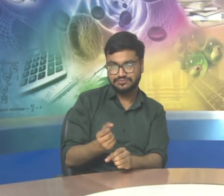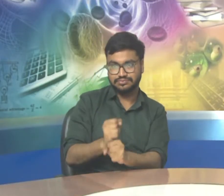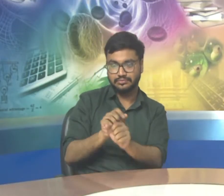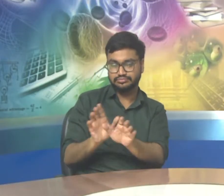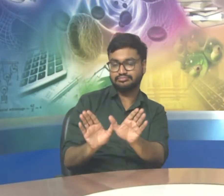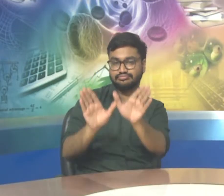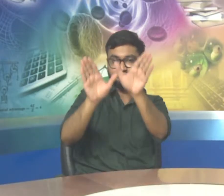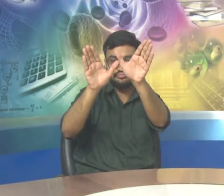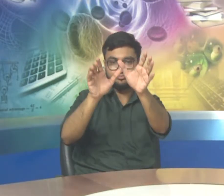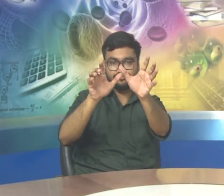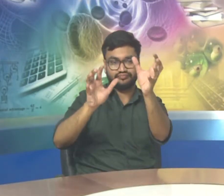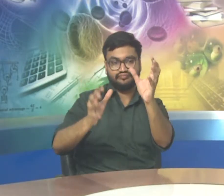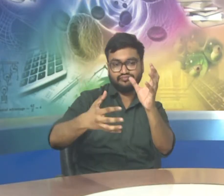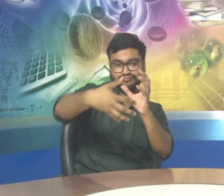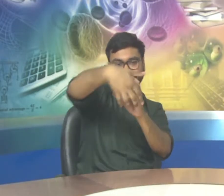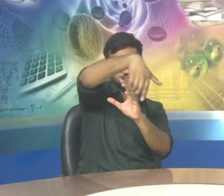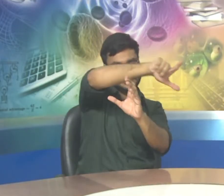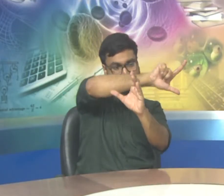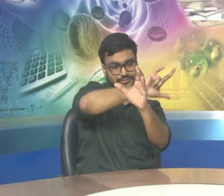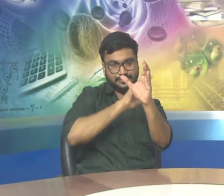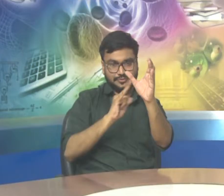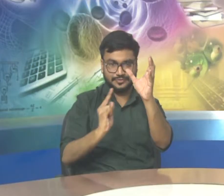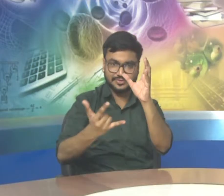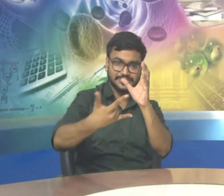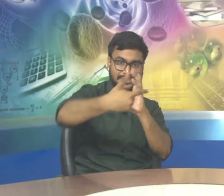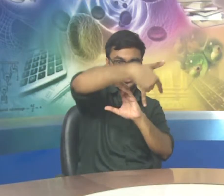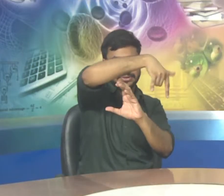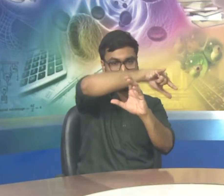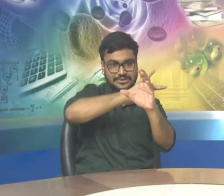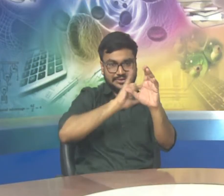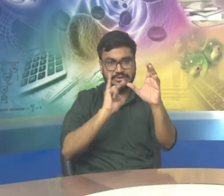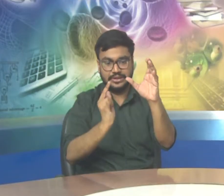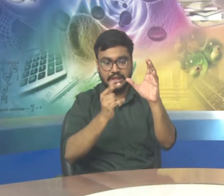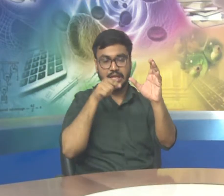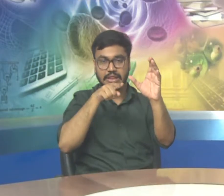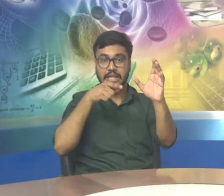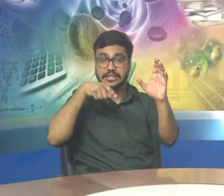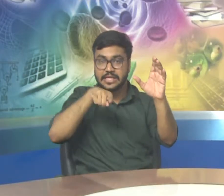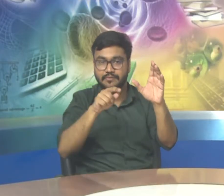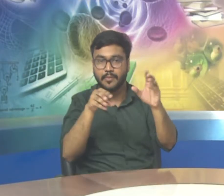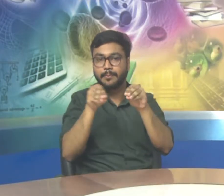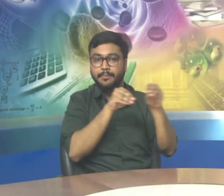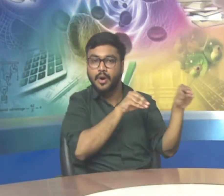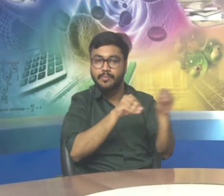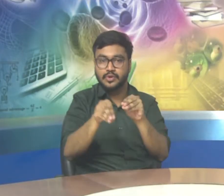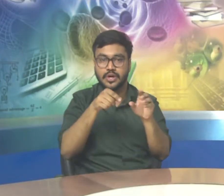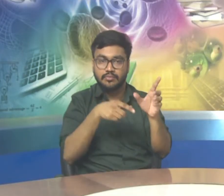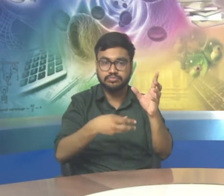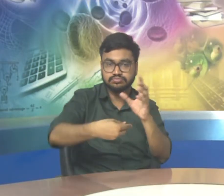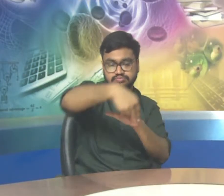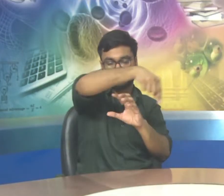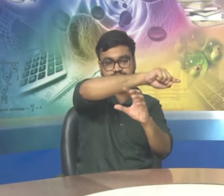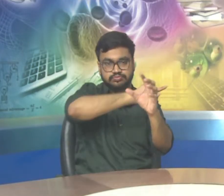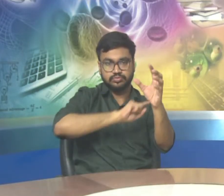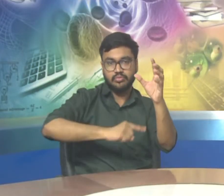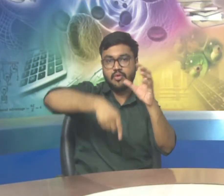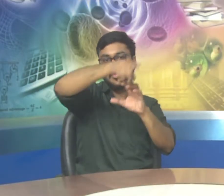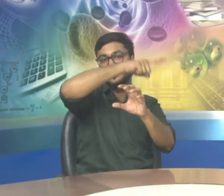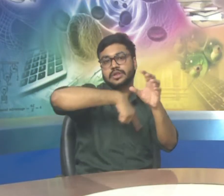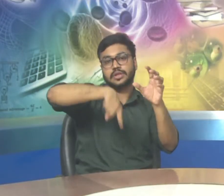direction, but the satellite is actually moving sideways along the circle, which is motion